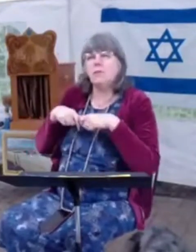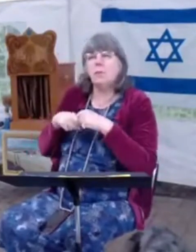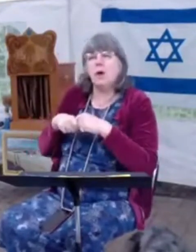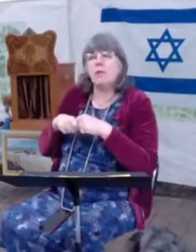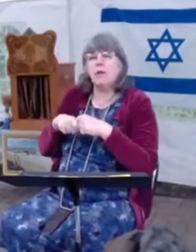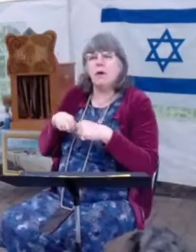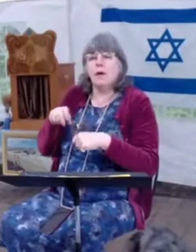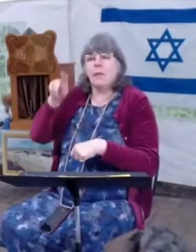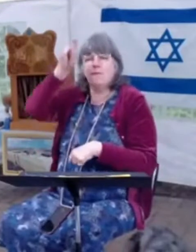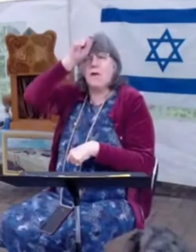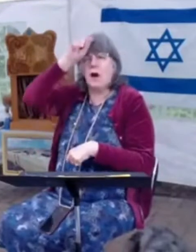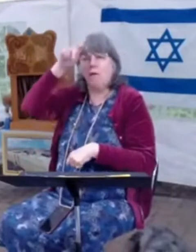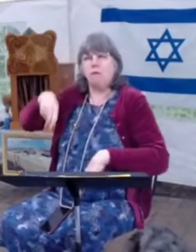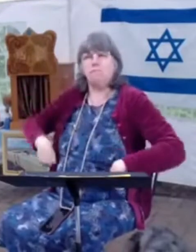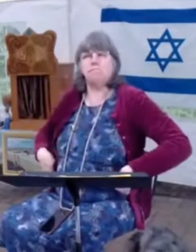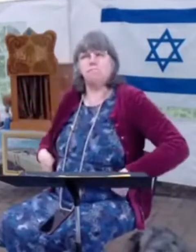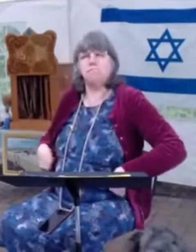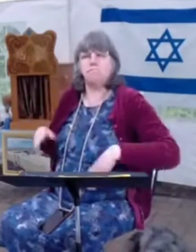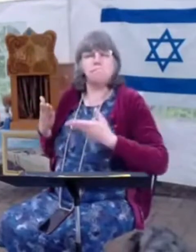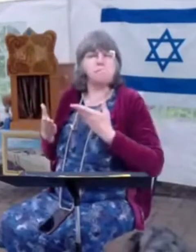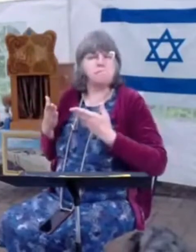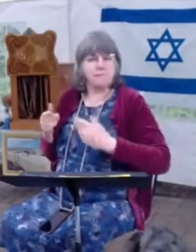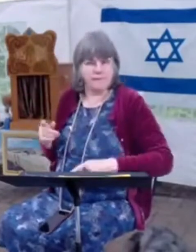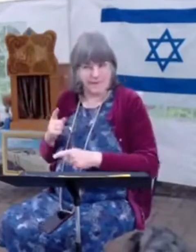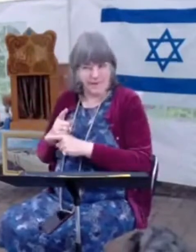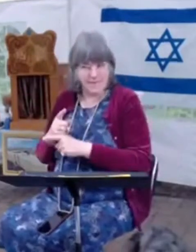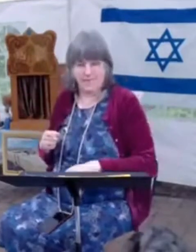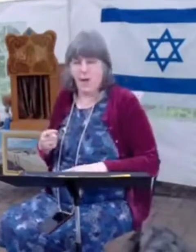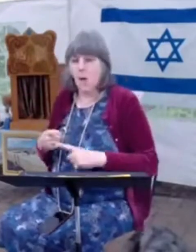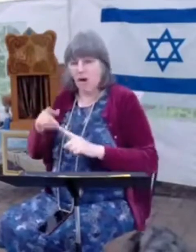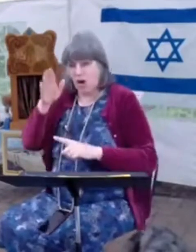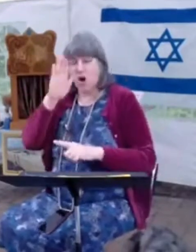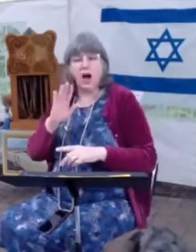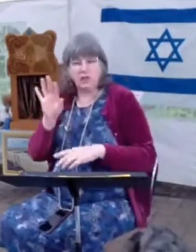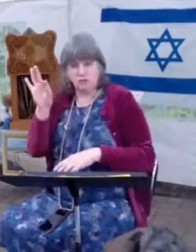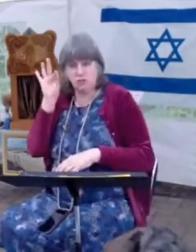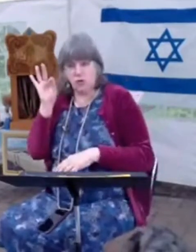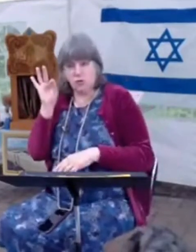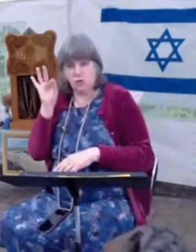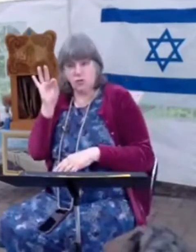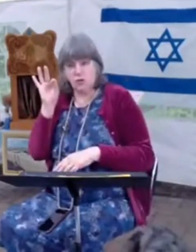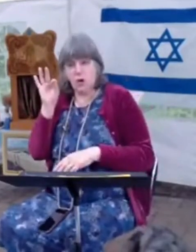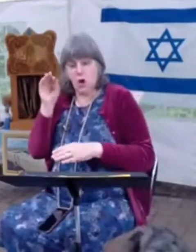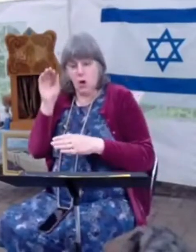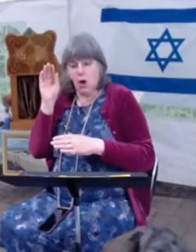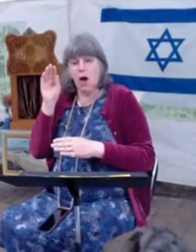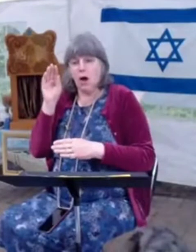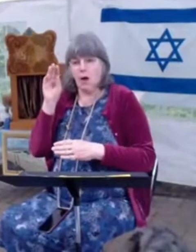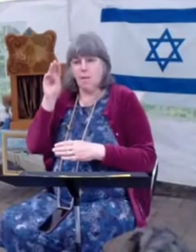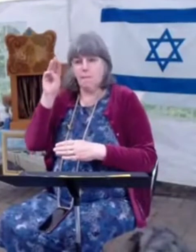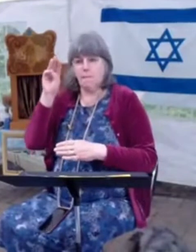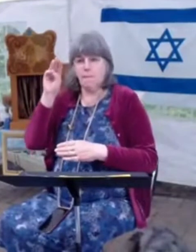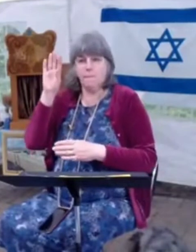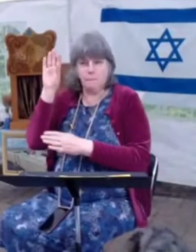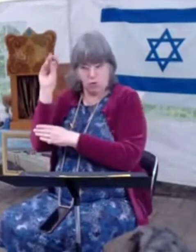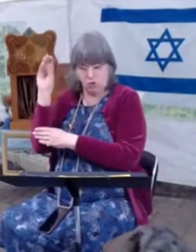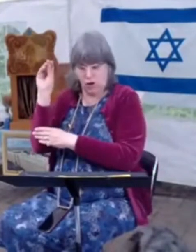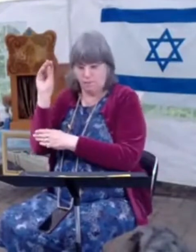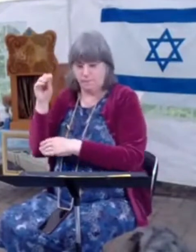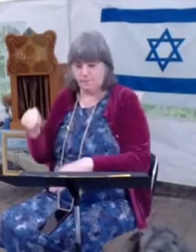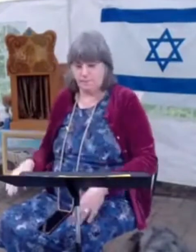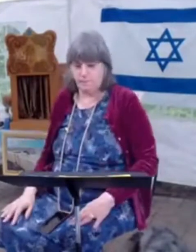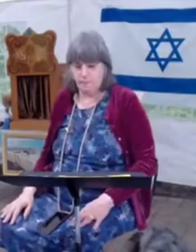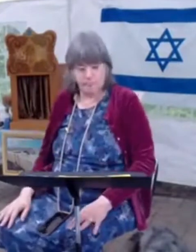Torah. The Torah lifestyle became the application, what the Besorah